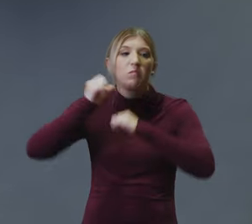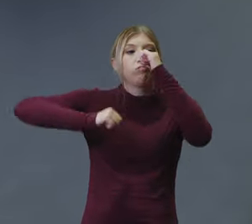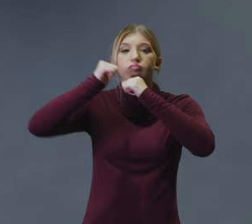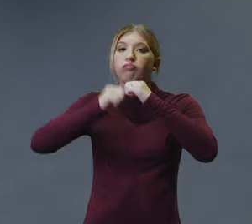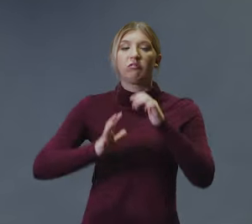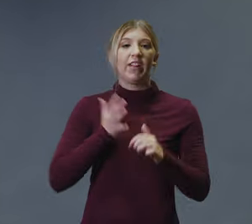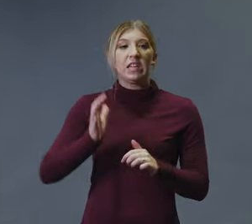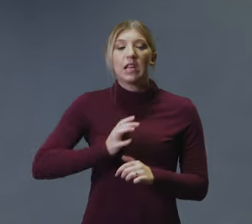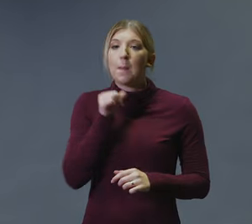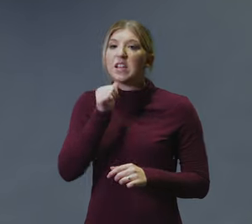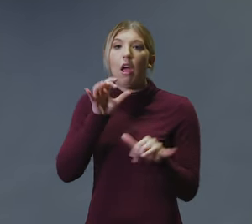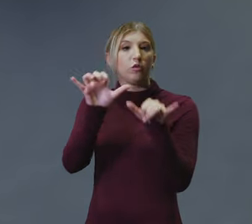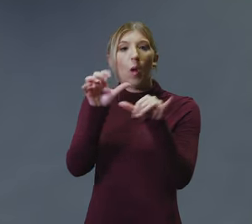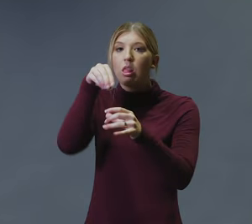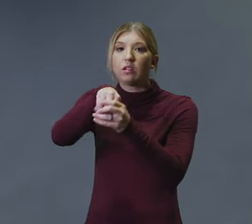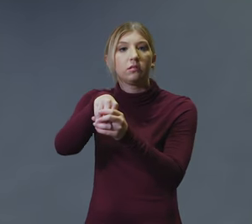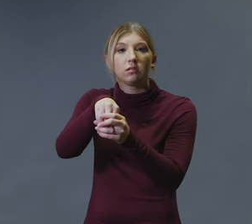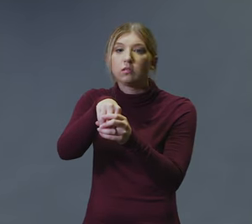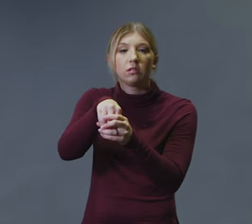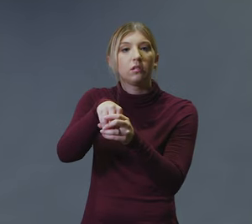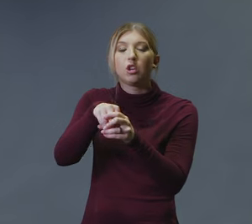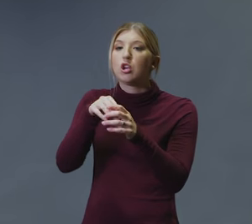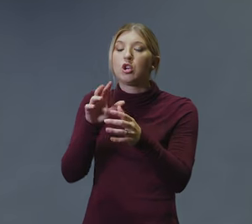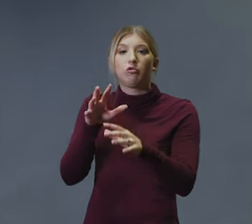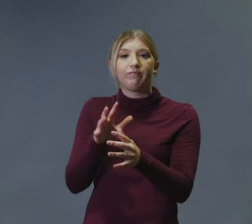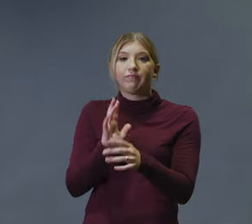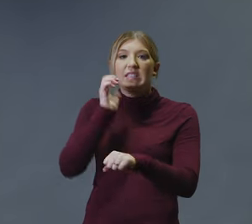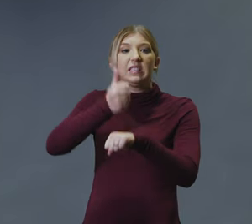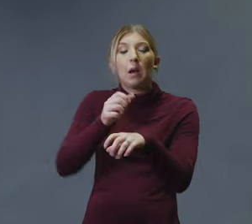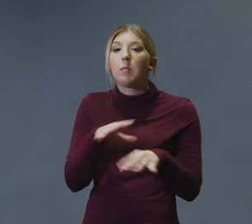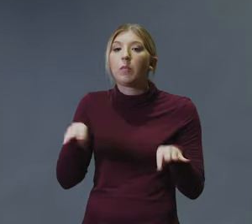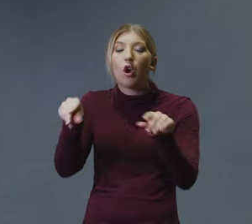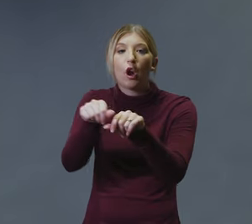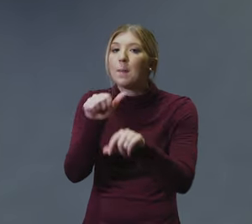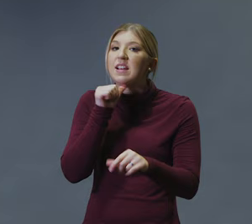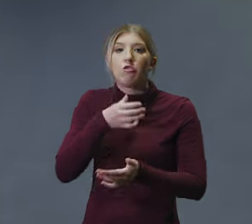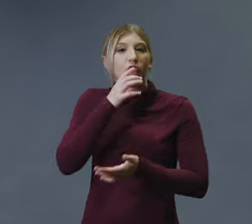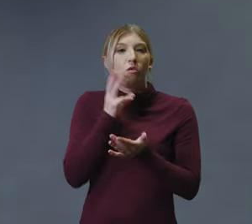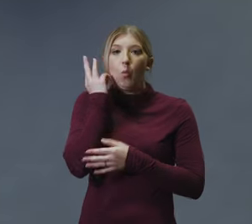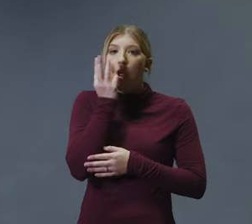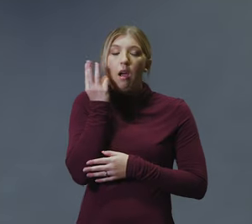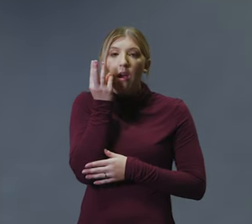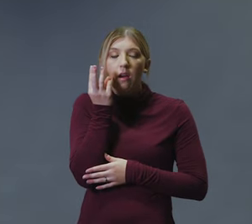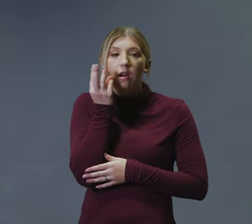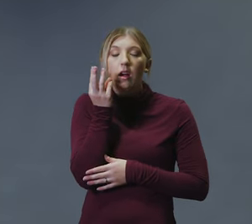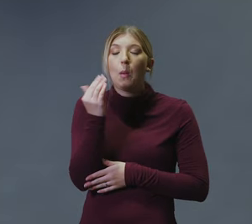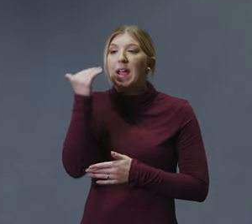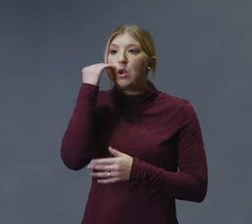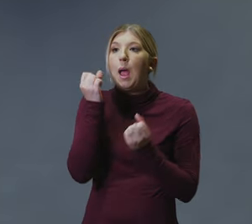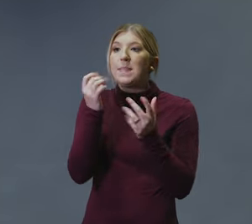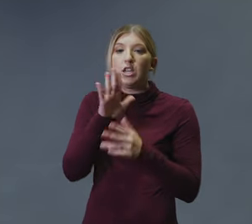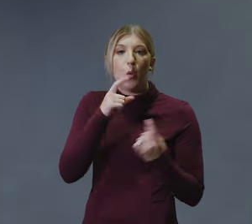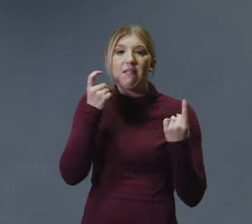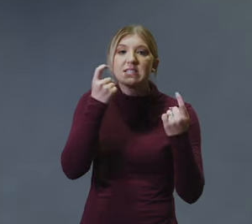not dwell in them. You have planted pleasant vineyards, but you shall not drink their wine. For I know how many are your